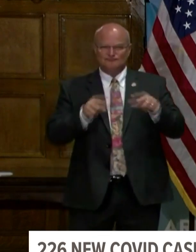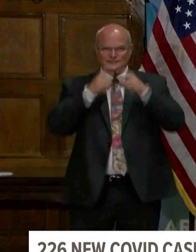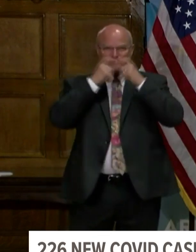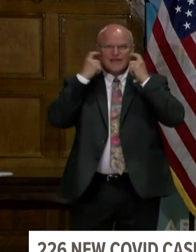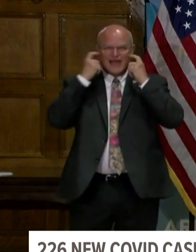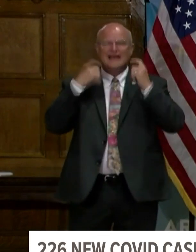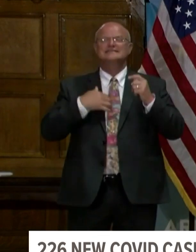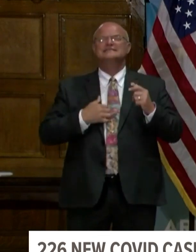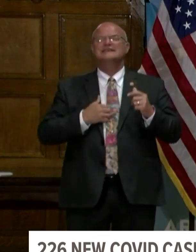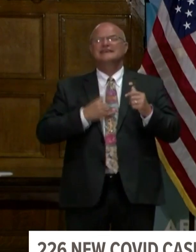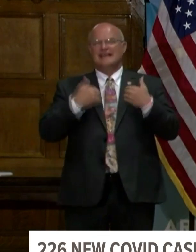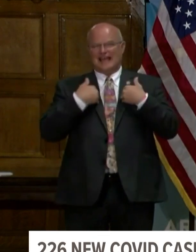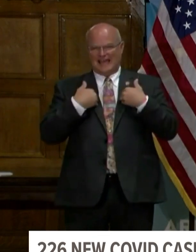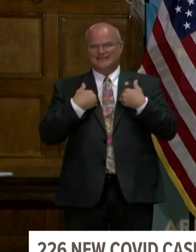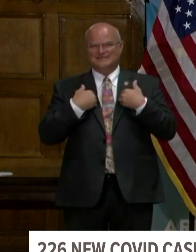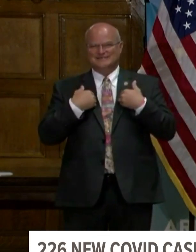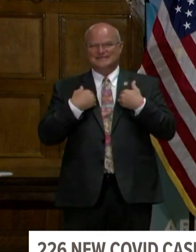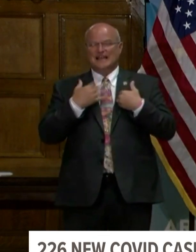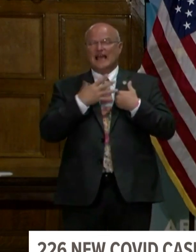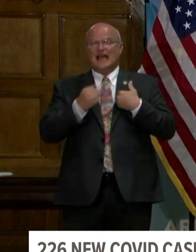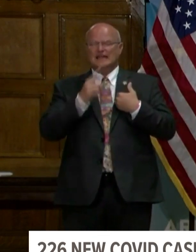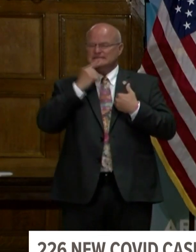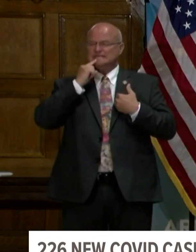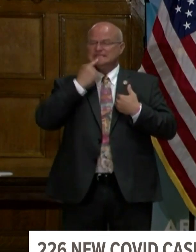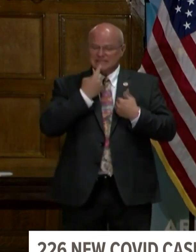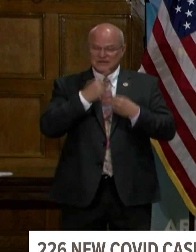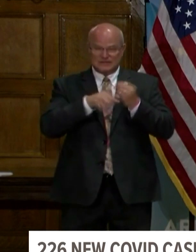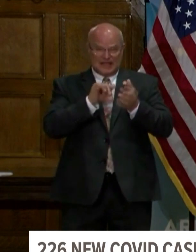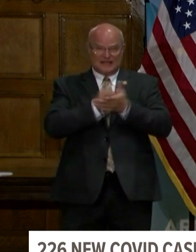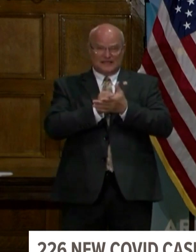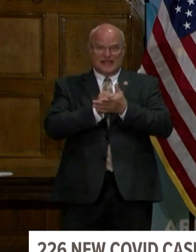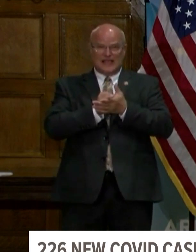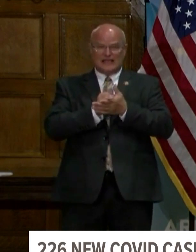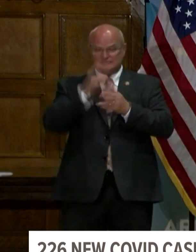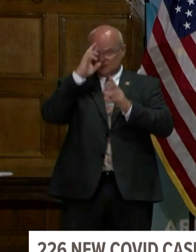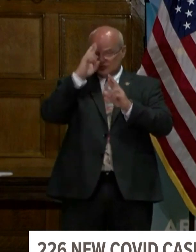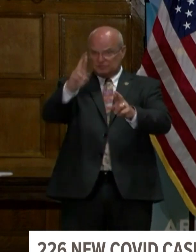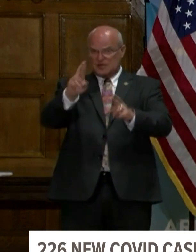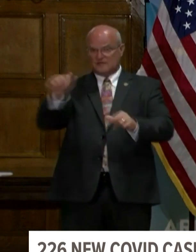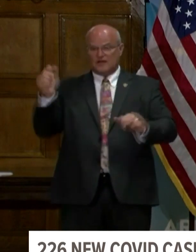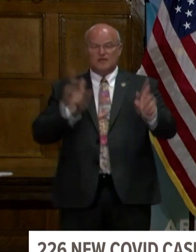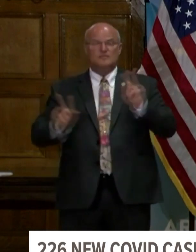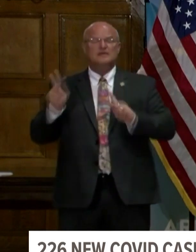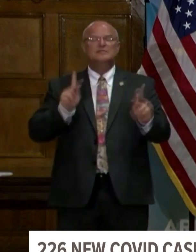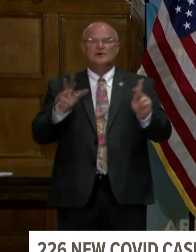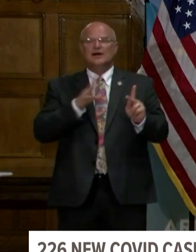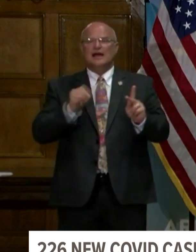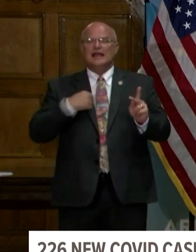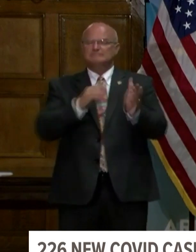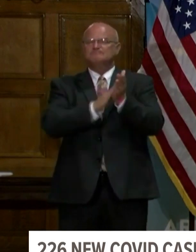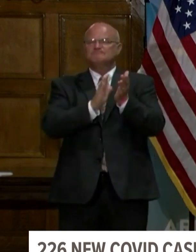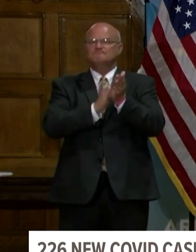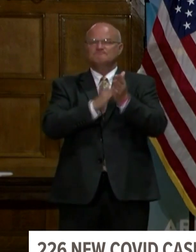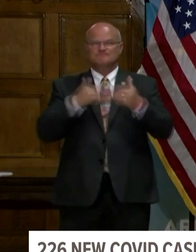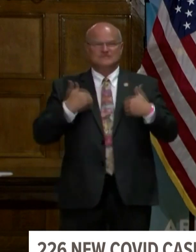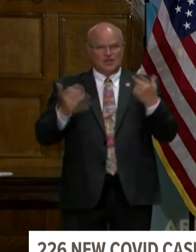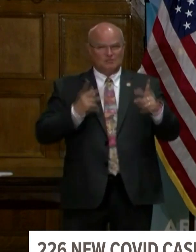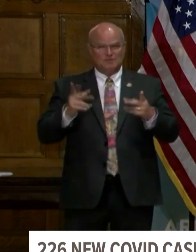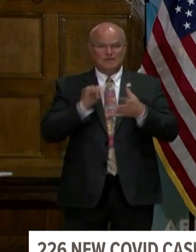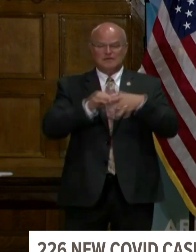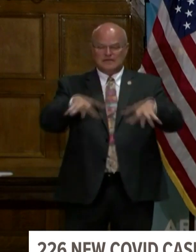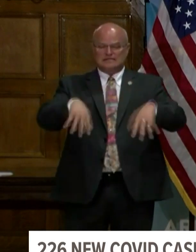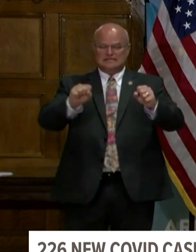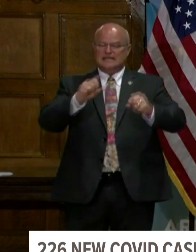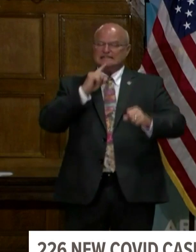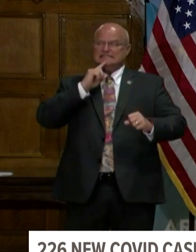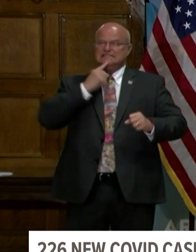they were wearing masks, and they were serious about that. They were respectful of others, and I just applaud the young people that are taking